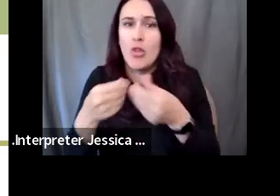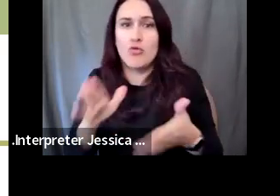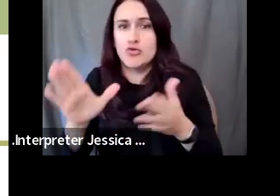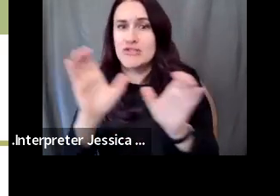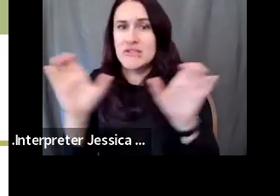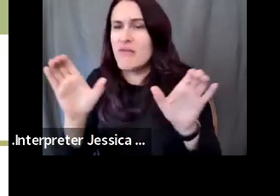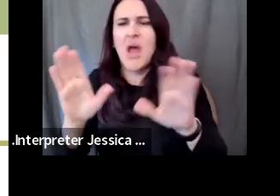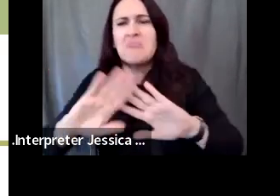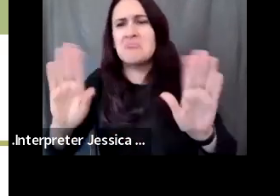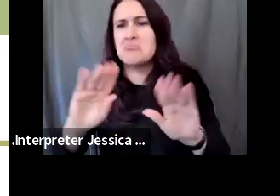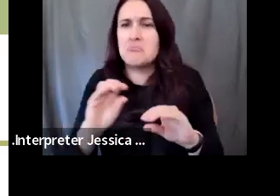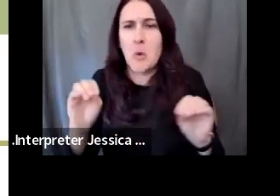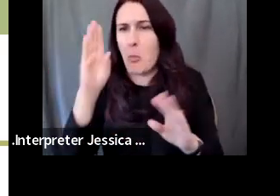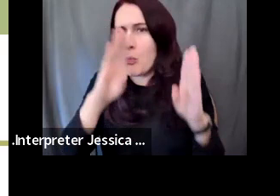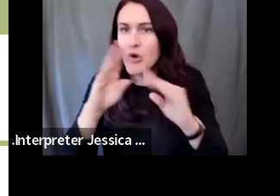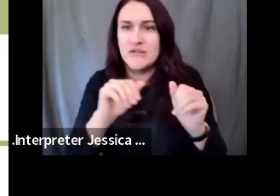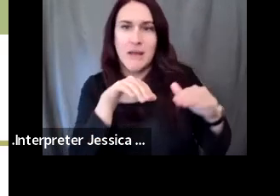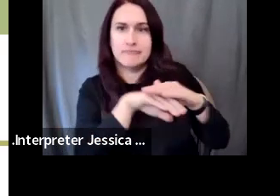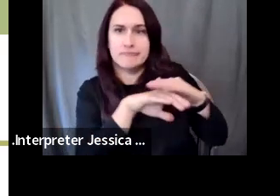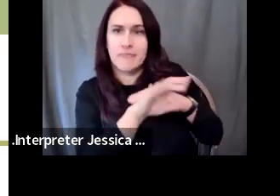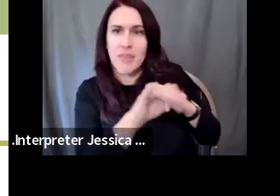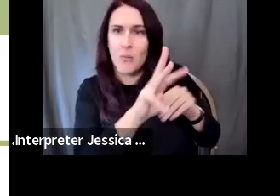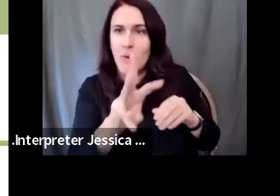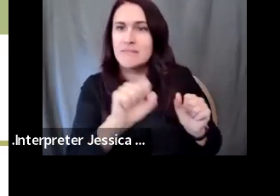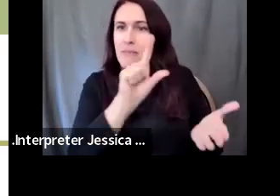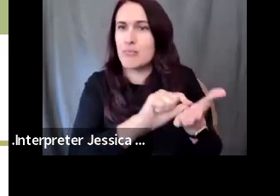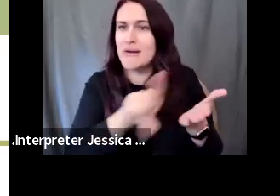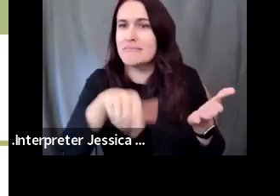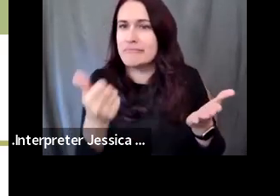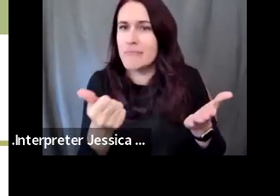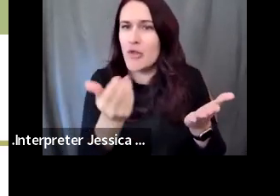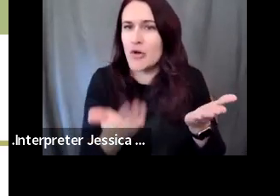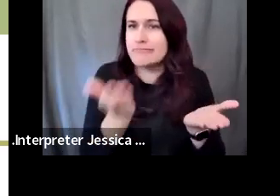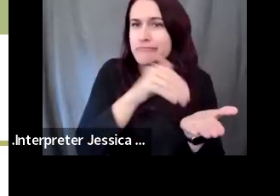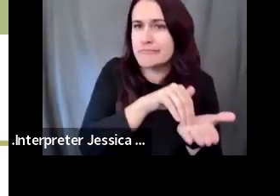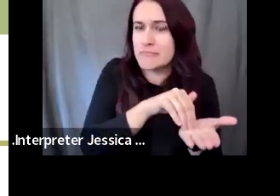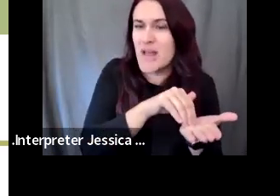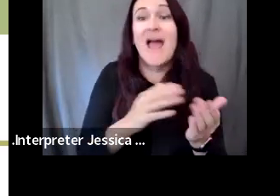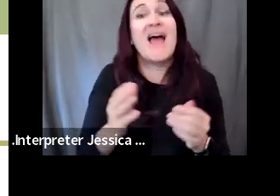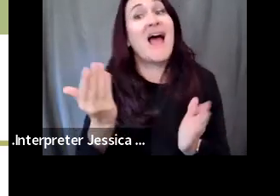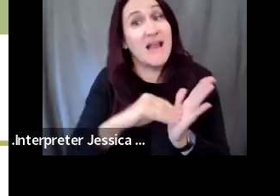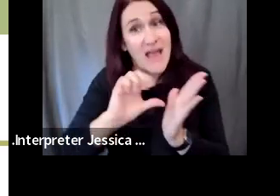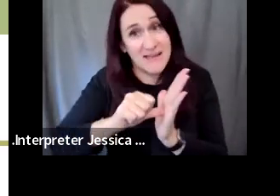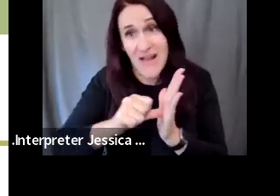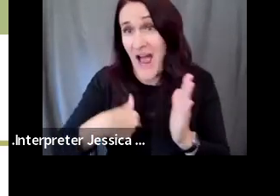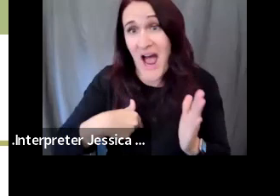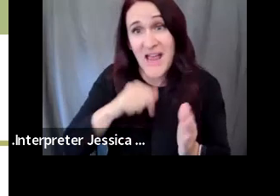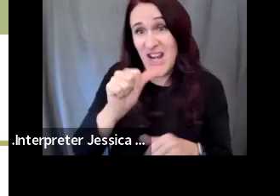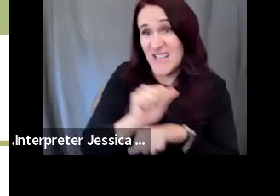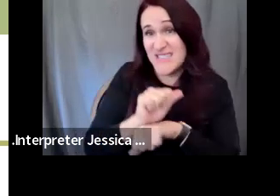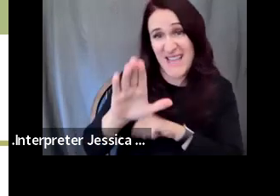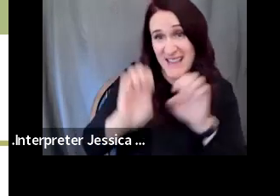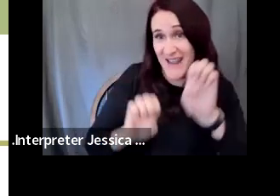can access this website to print another. And just to repeat, I will not send the evaluation link